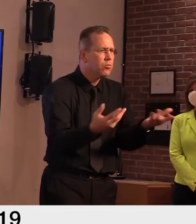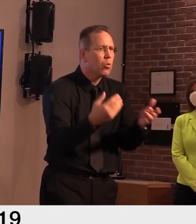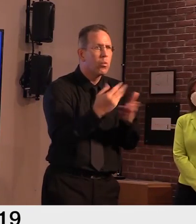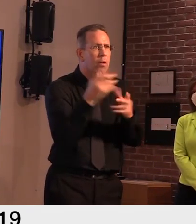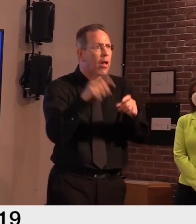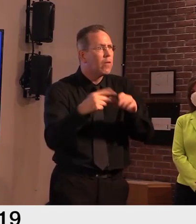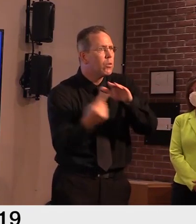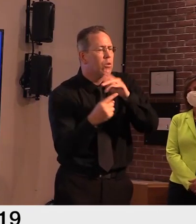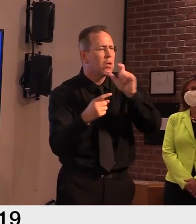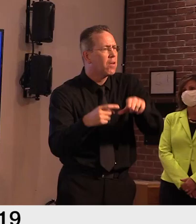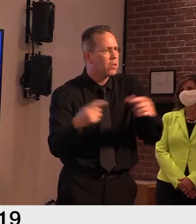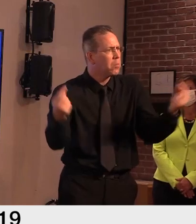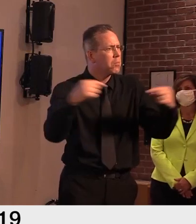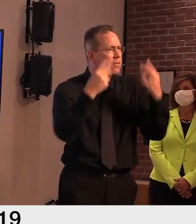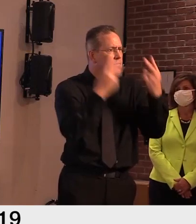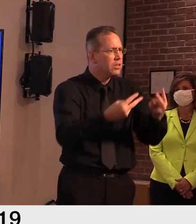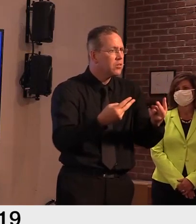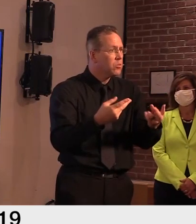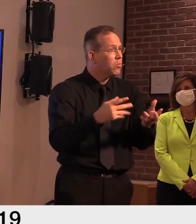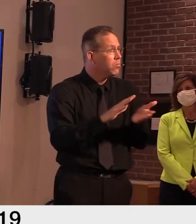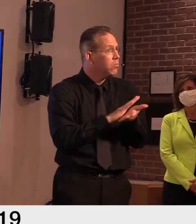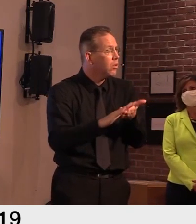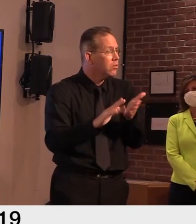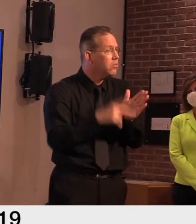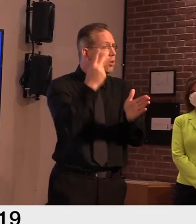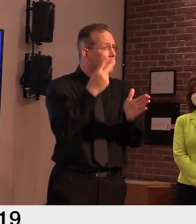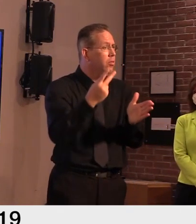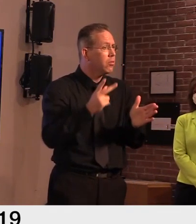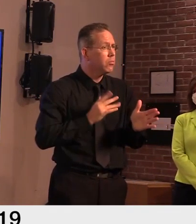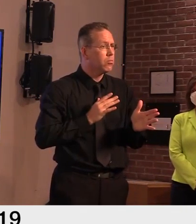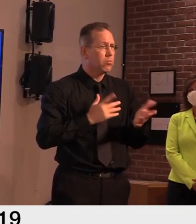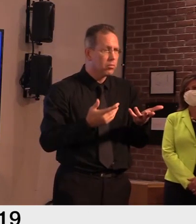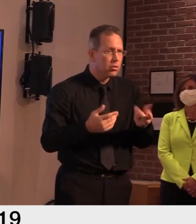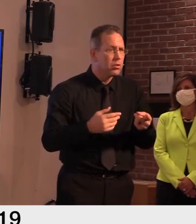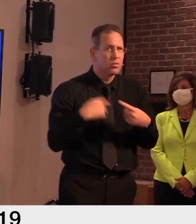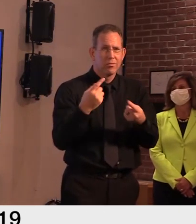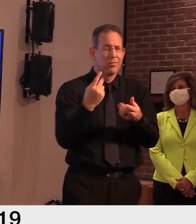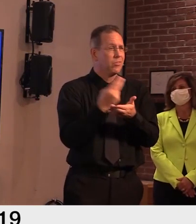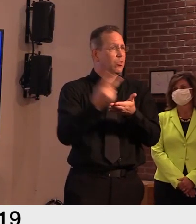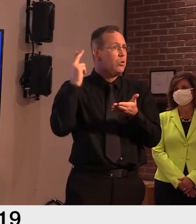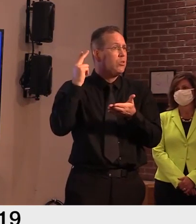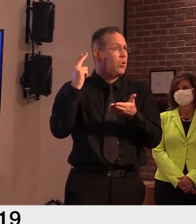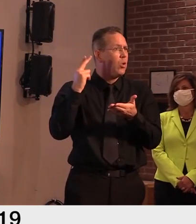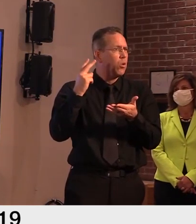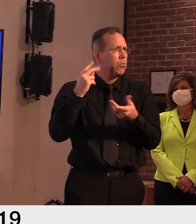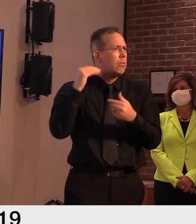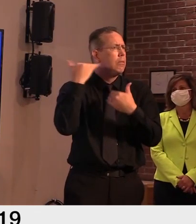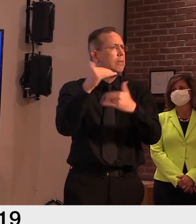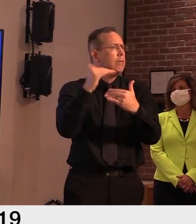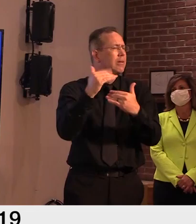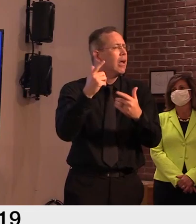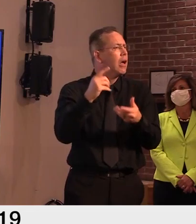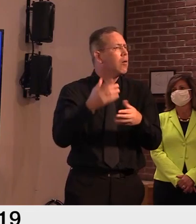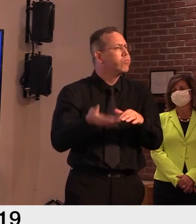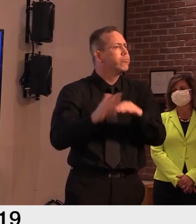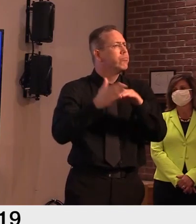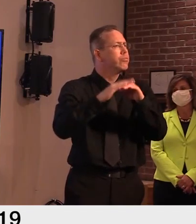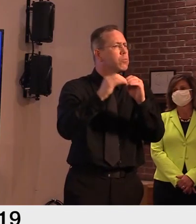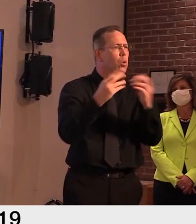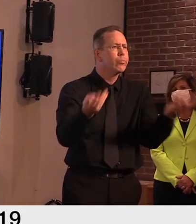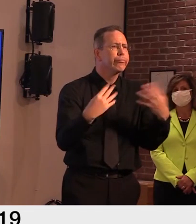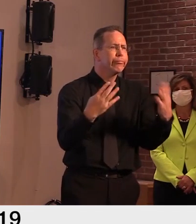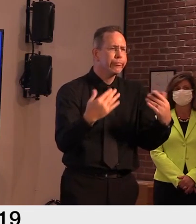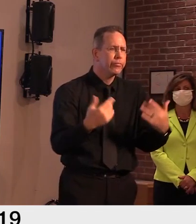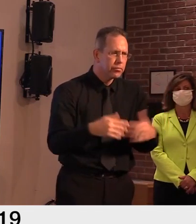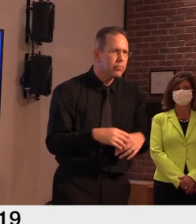no quarantine restrictions for Vermont, equating to about 6.8 million residents no longer subject to quarantine and who can